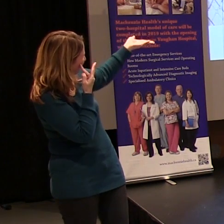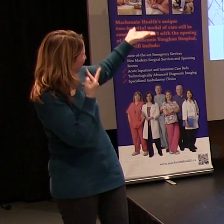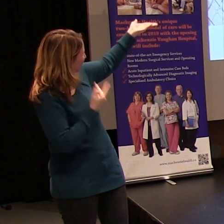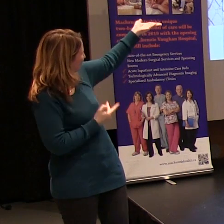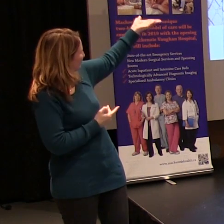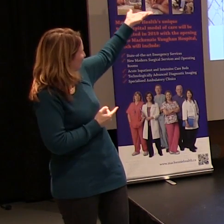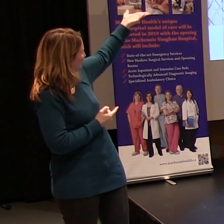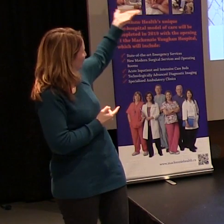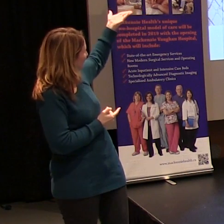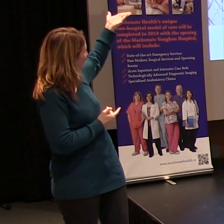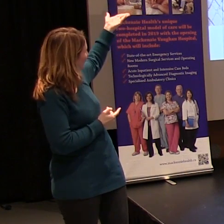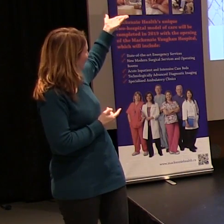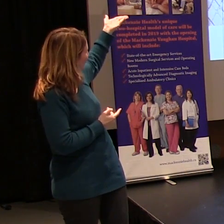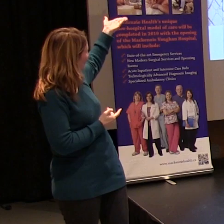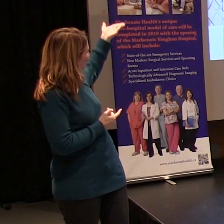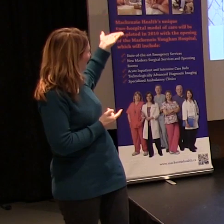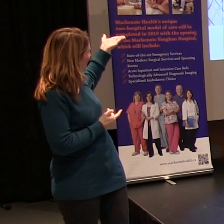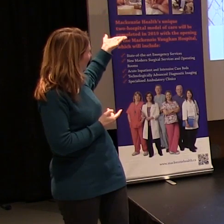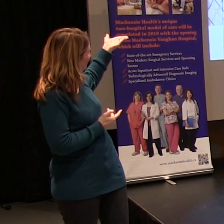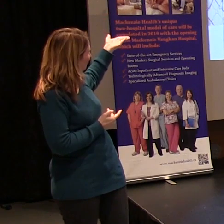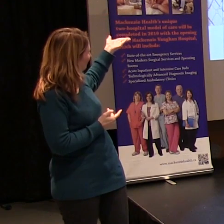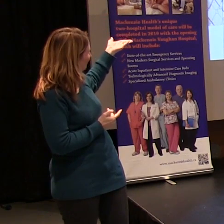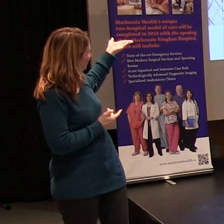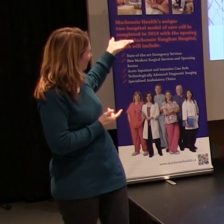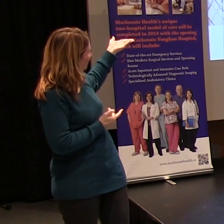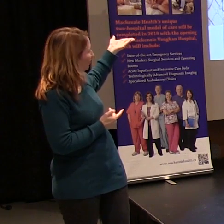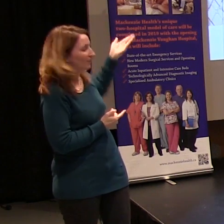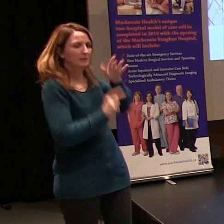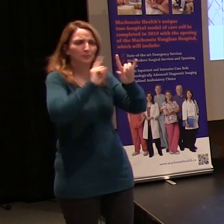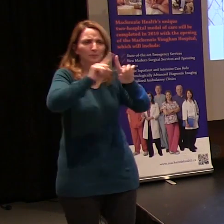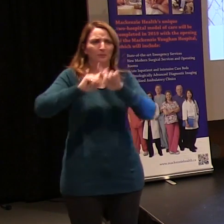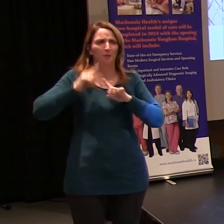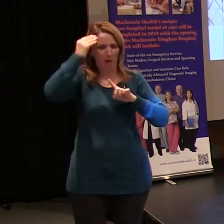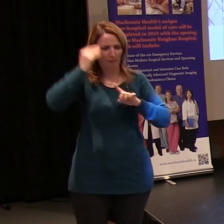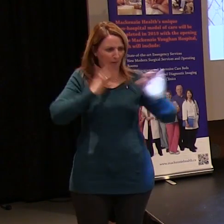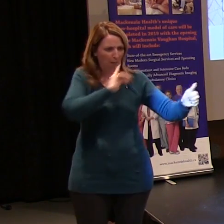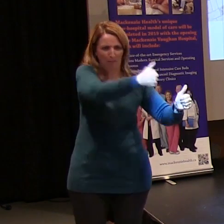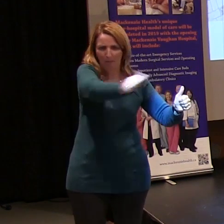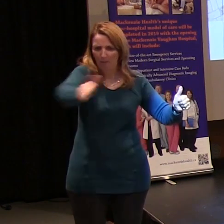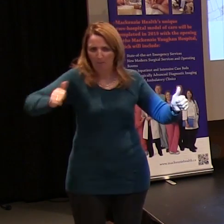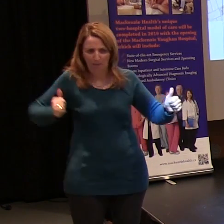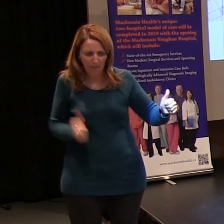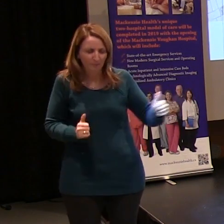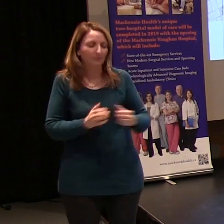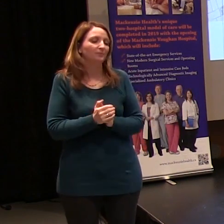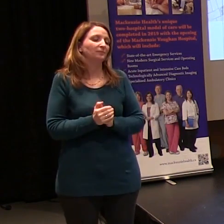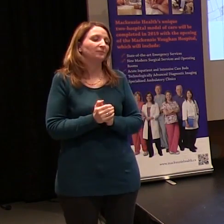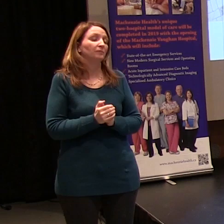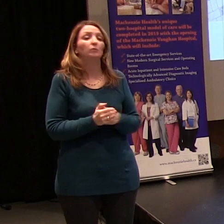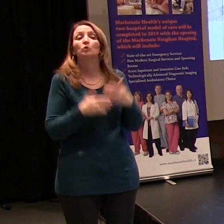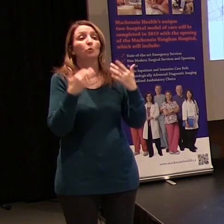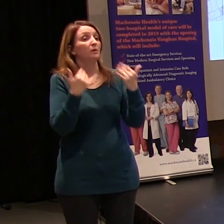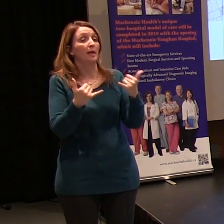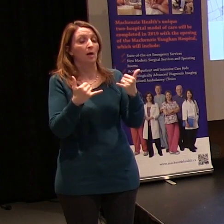Blueview, to the east, Markham Stouffville, and to the west, William Osler. So I'm zooming